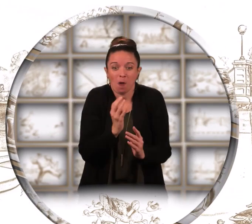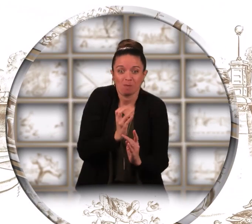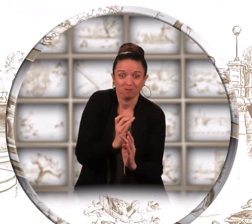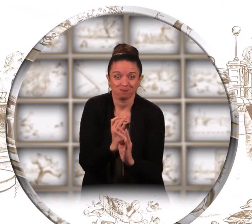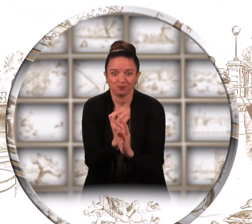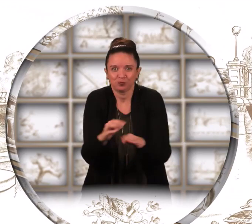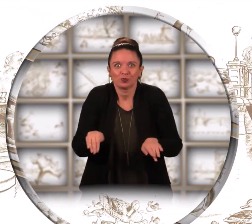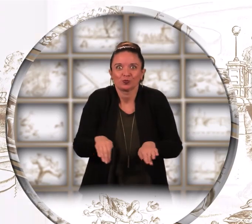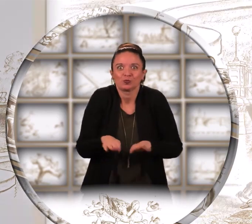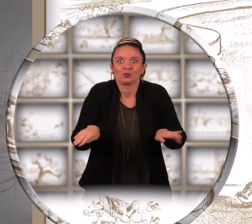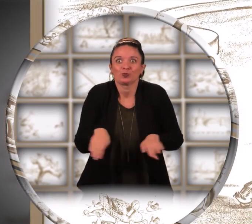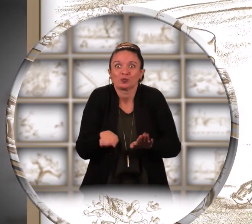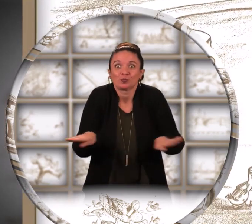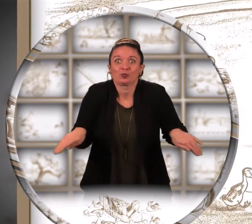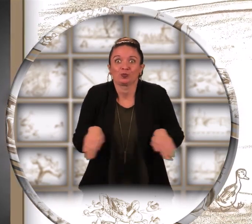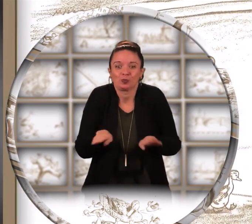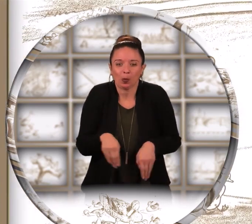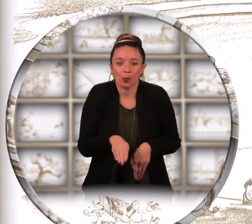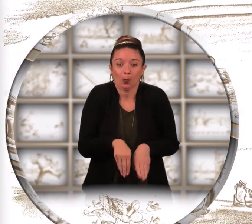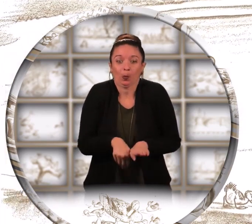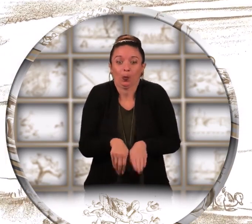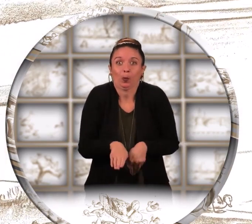them.